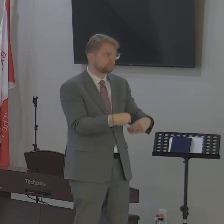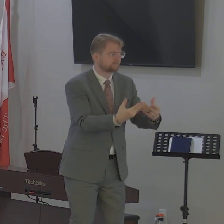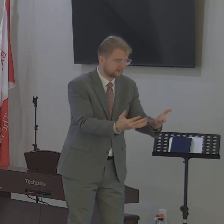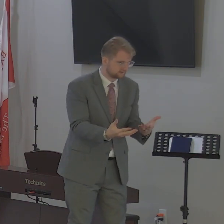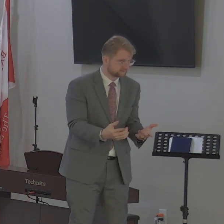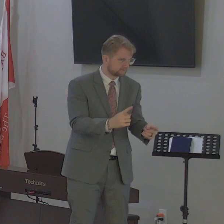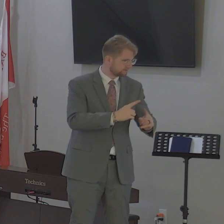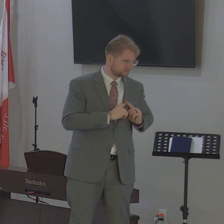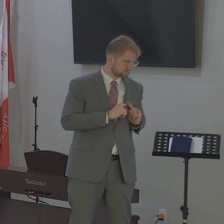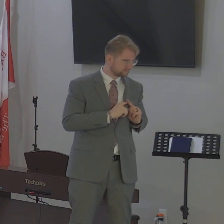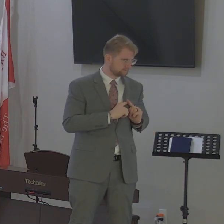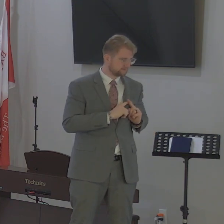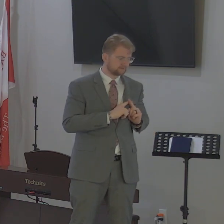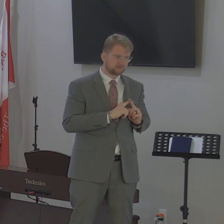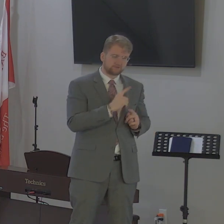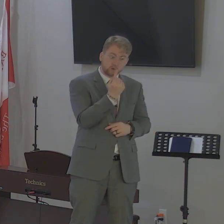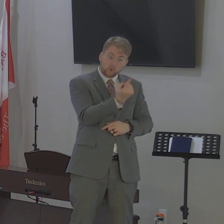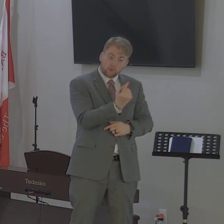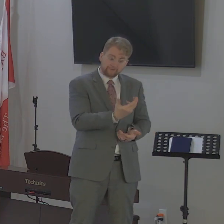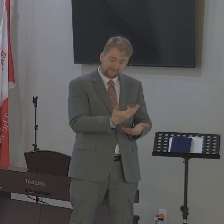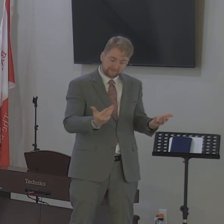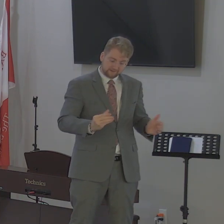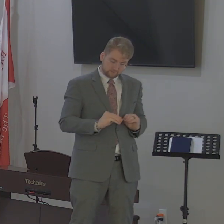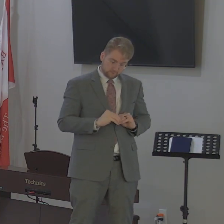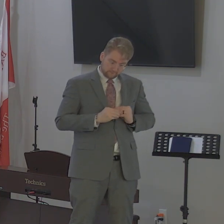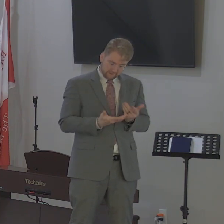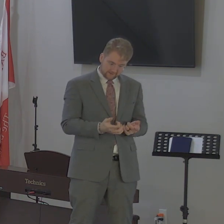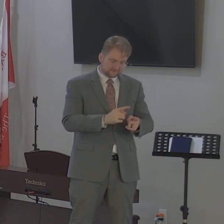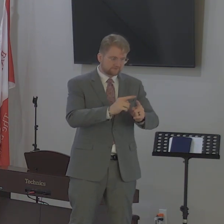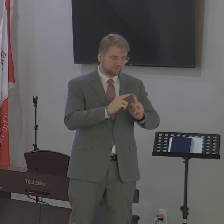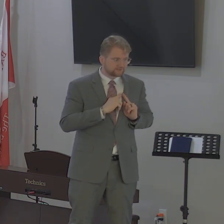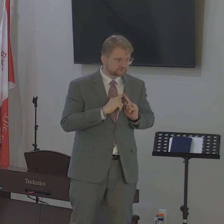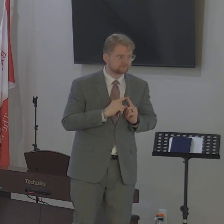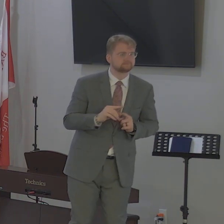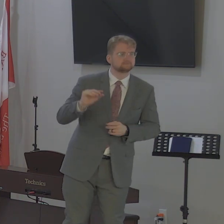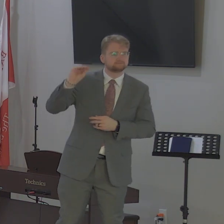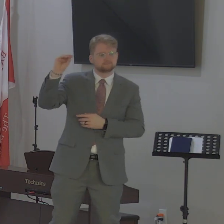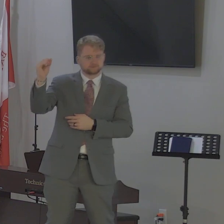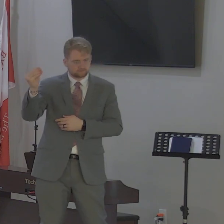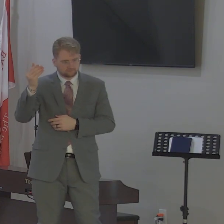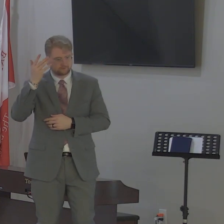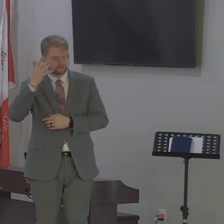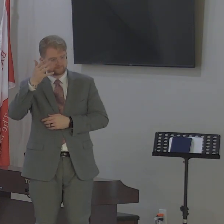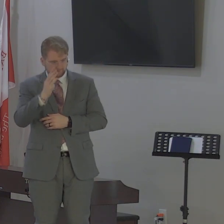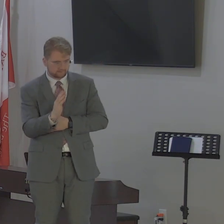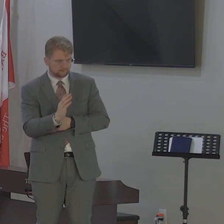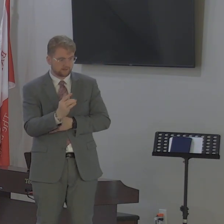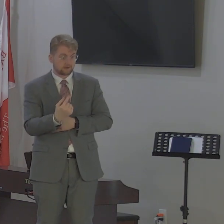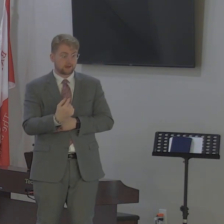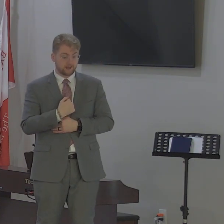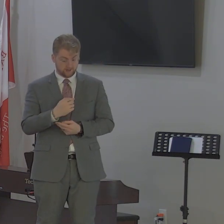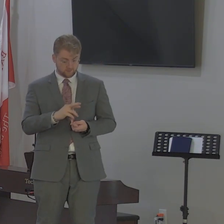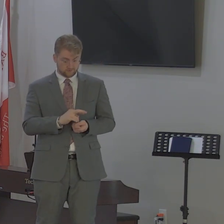them. It's only by the grace of God. I repent and trust in Jesus Christ as my Savior.